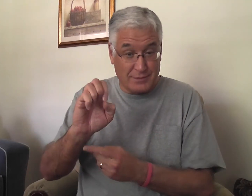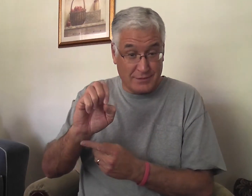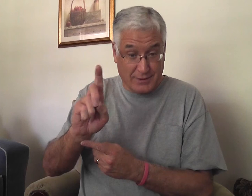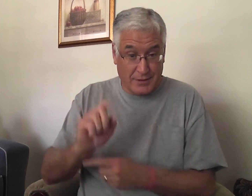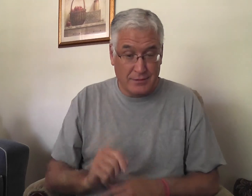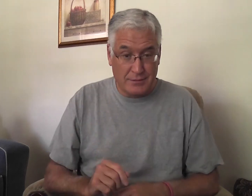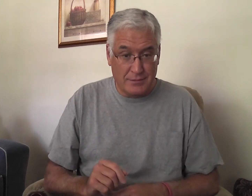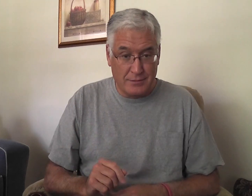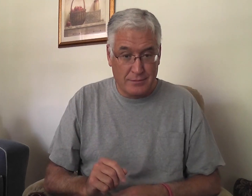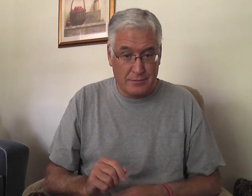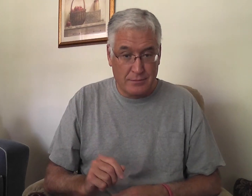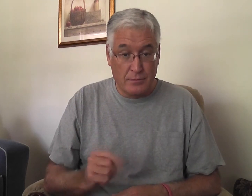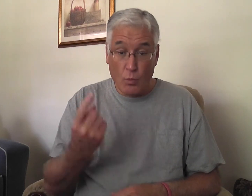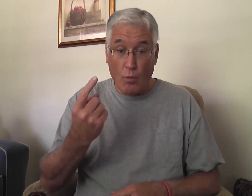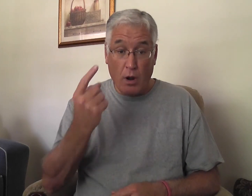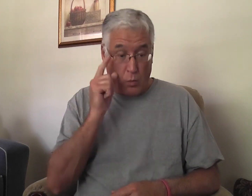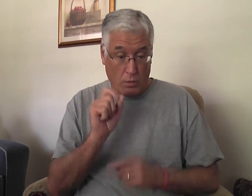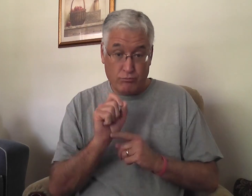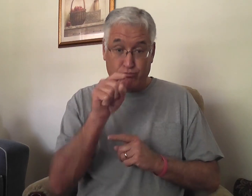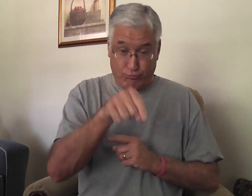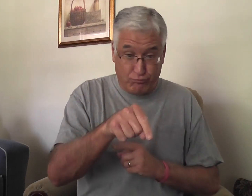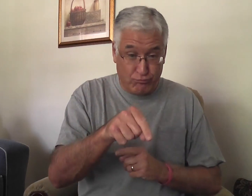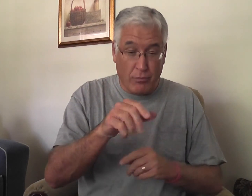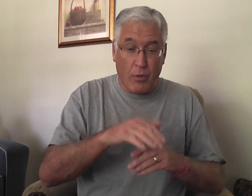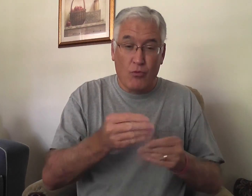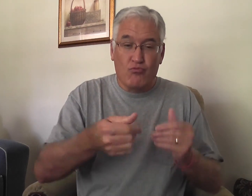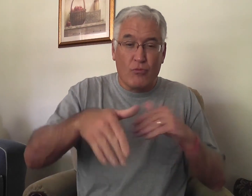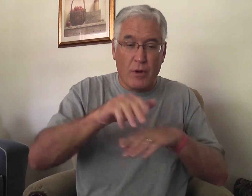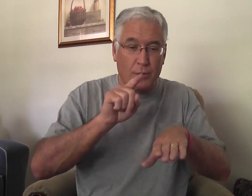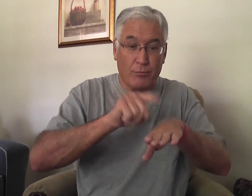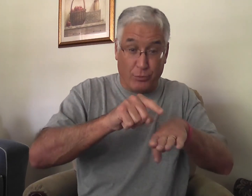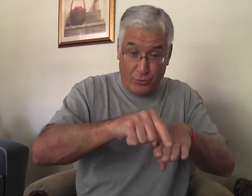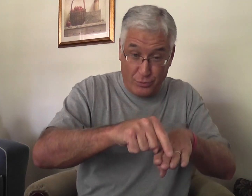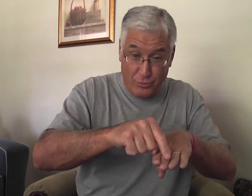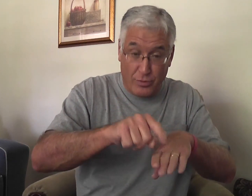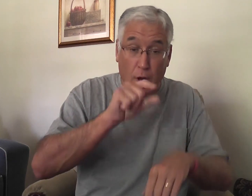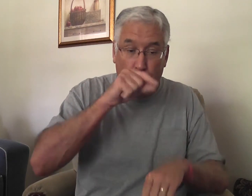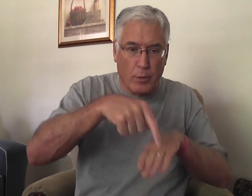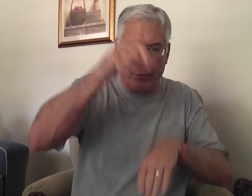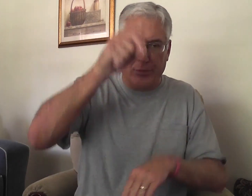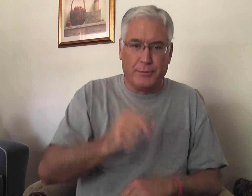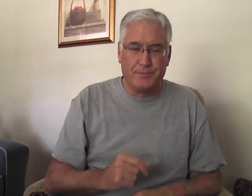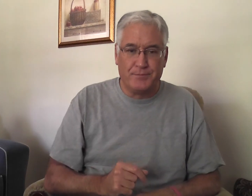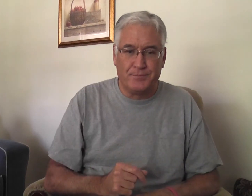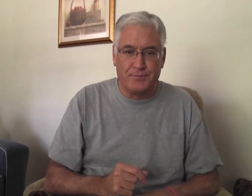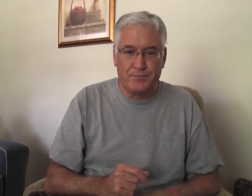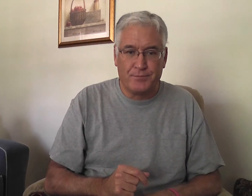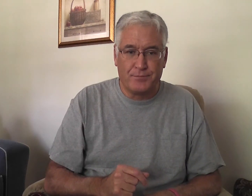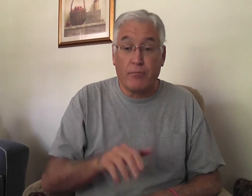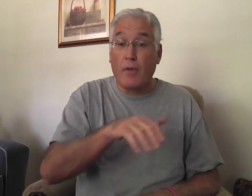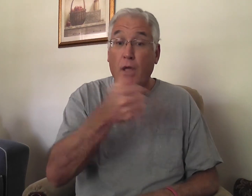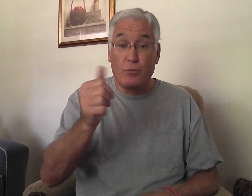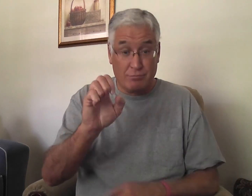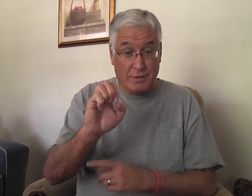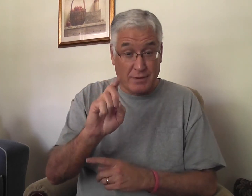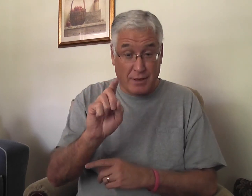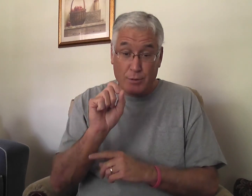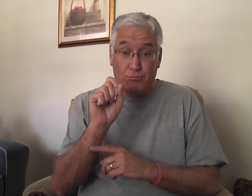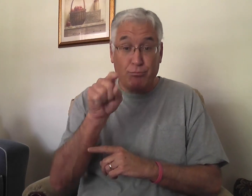seeds. Seeds that you pass out for things to grow. One seed goes on the ground, the birds come and pick it up. And then